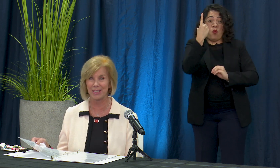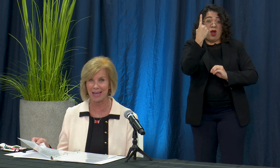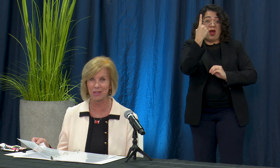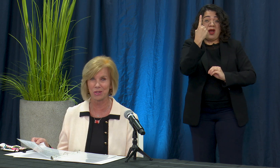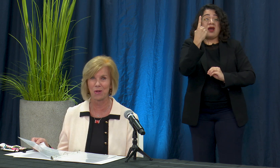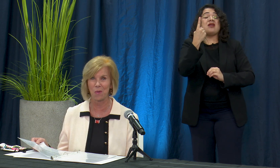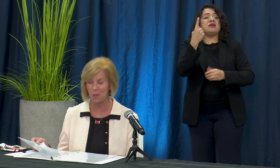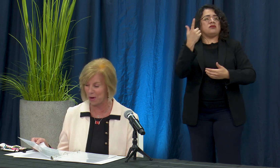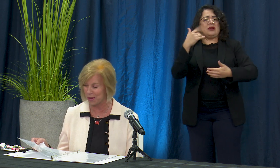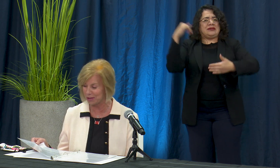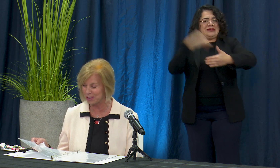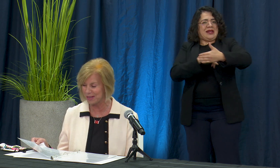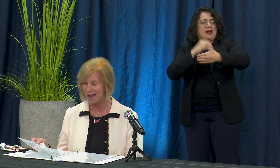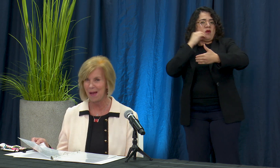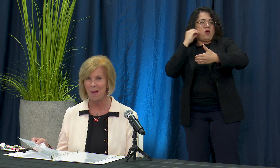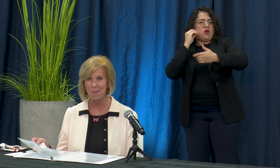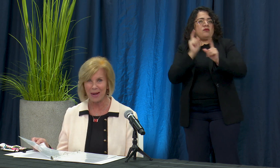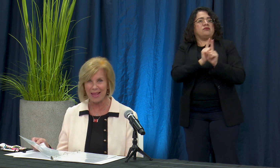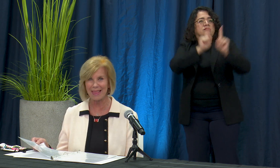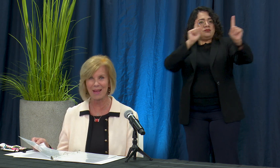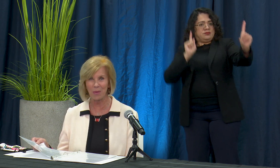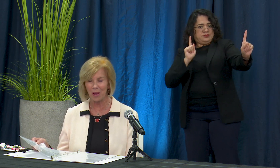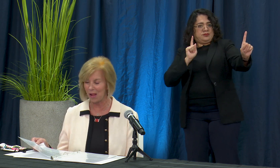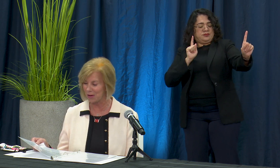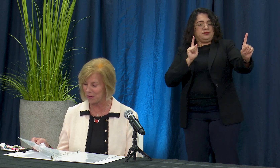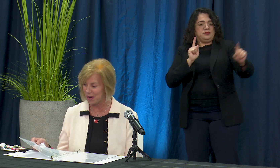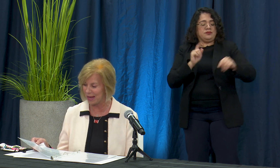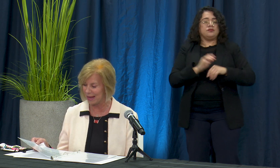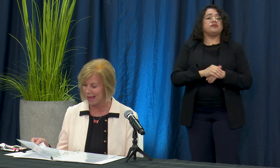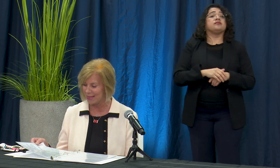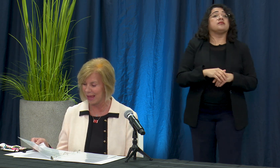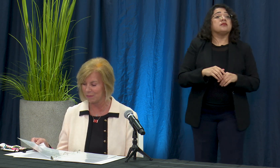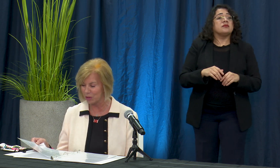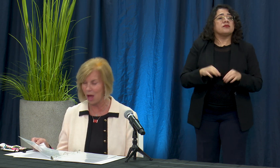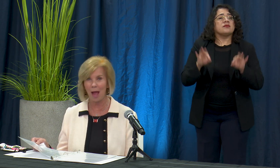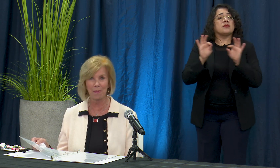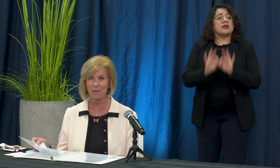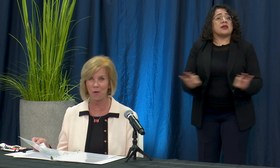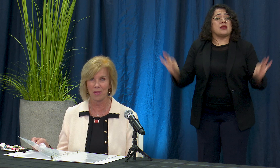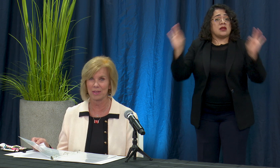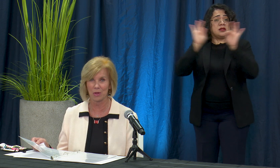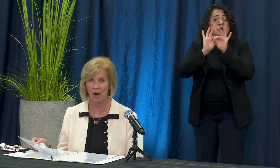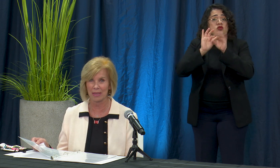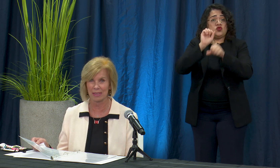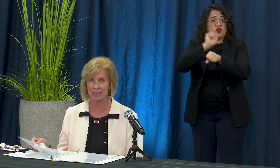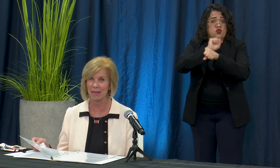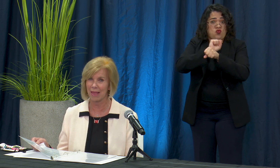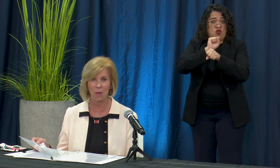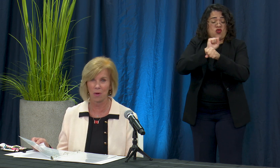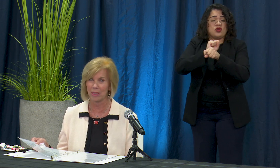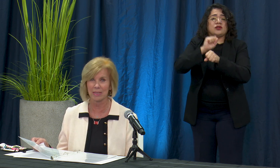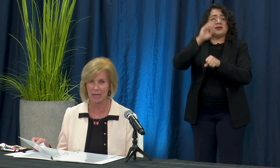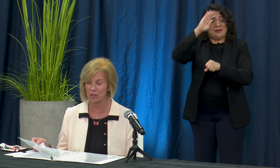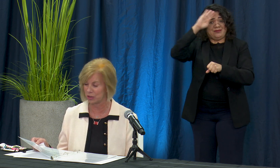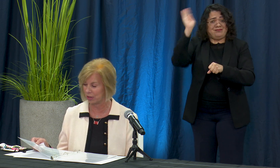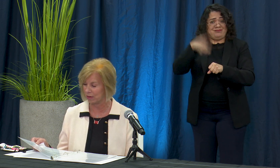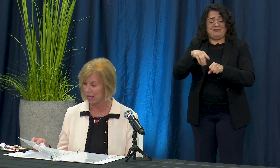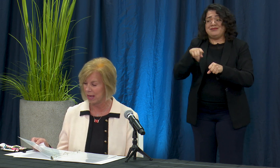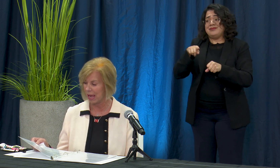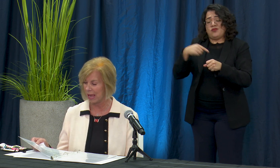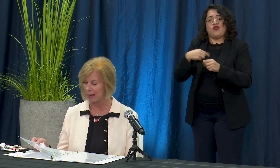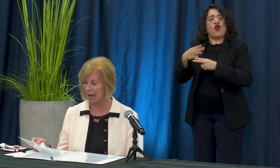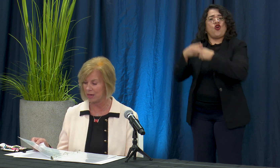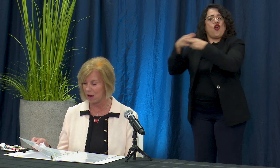as essential workers, but I think we'll all agree that long before this crisis, they were